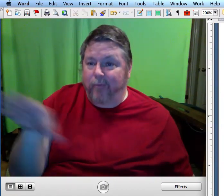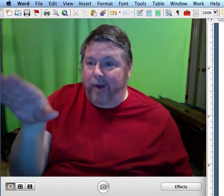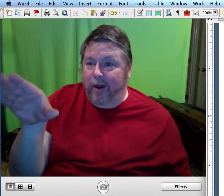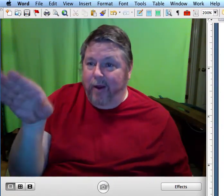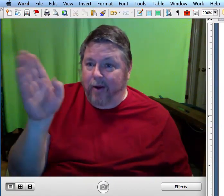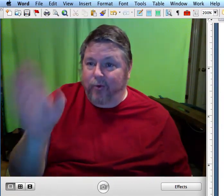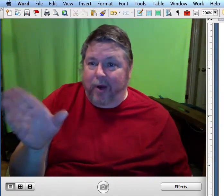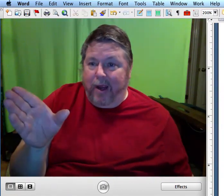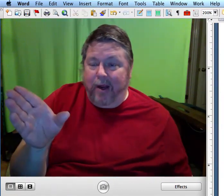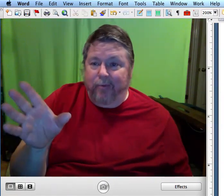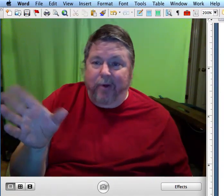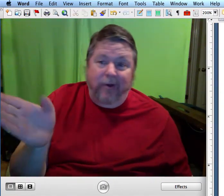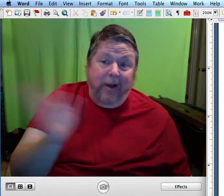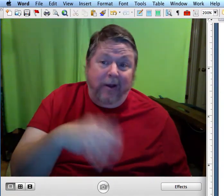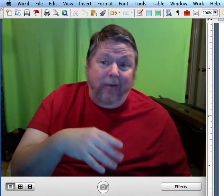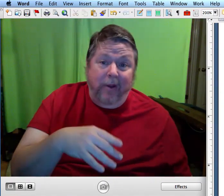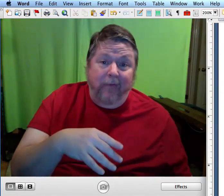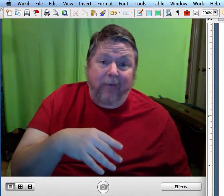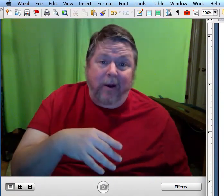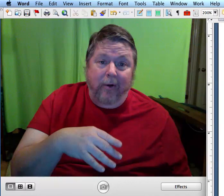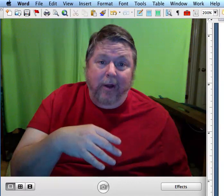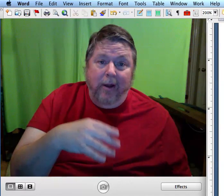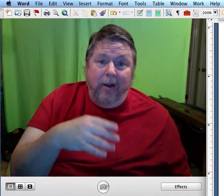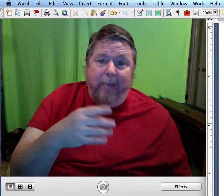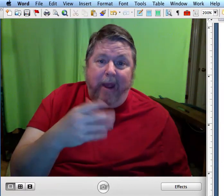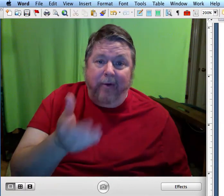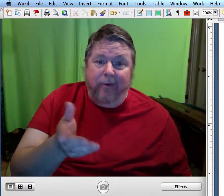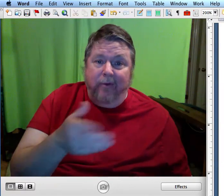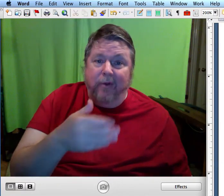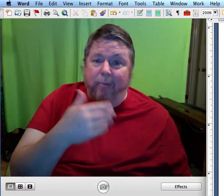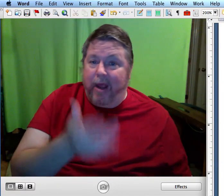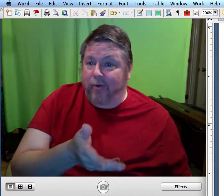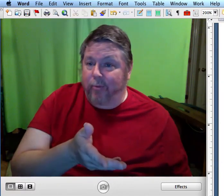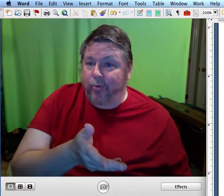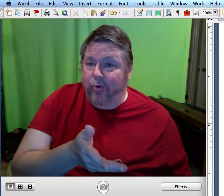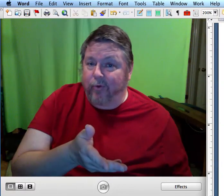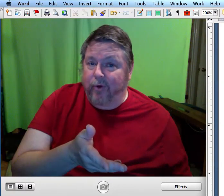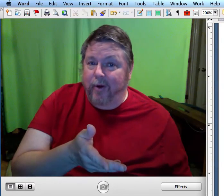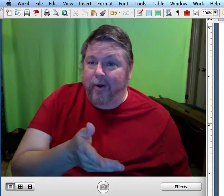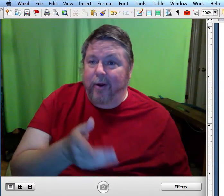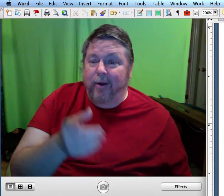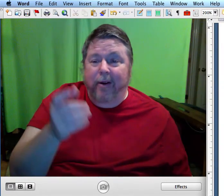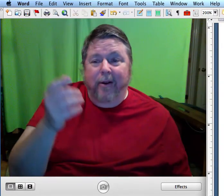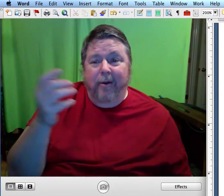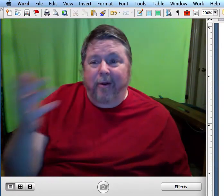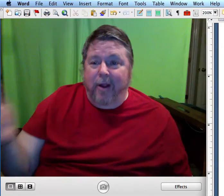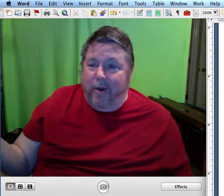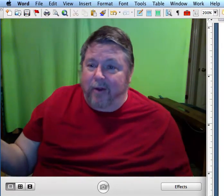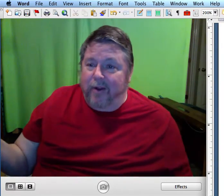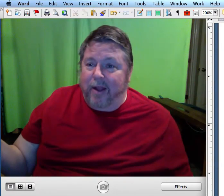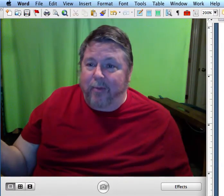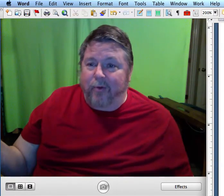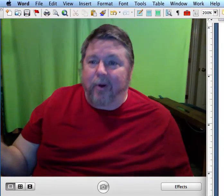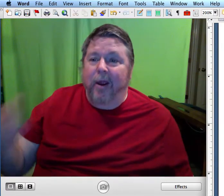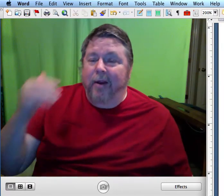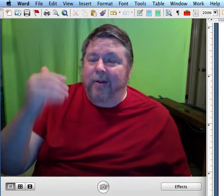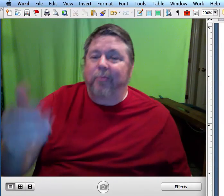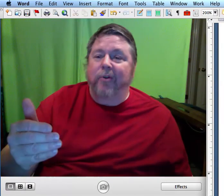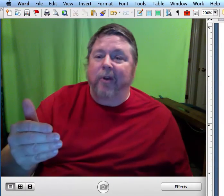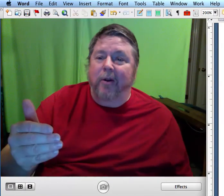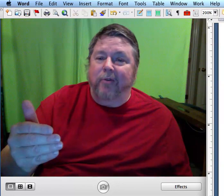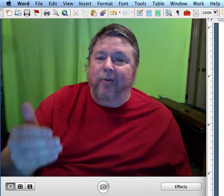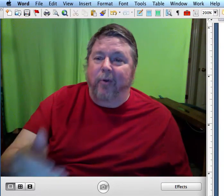give me 20 items, but you didn't give me the final patterns and plan to improve. Come on, it's not that much work.